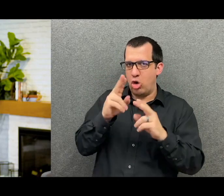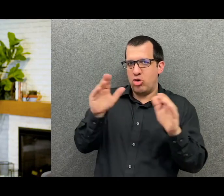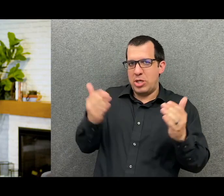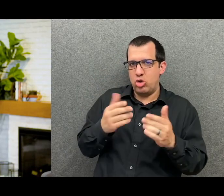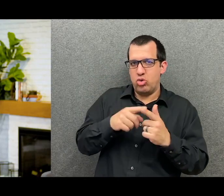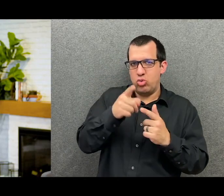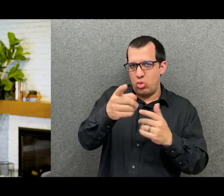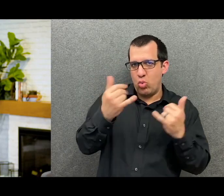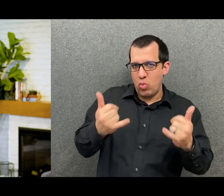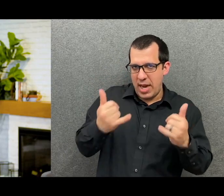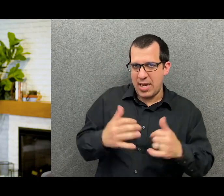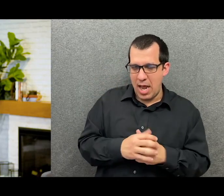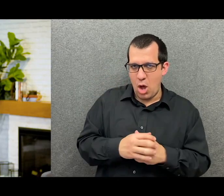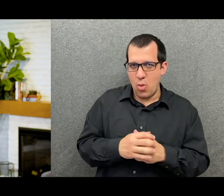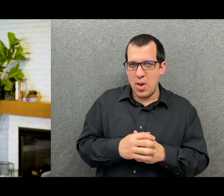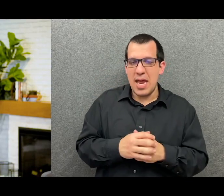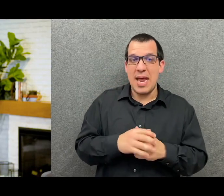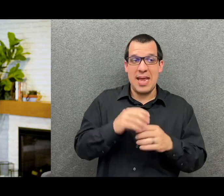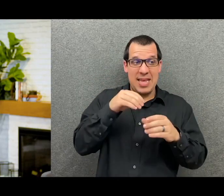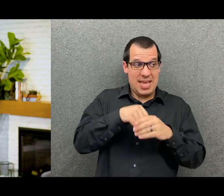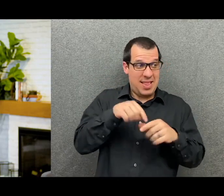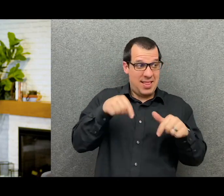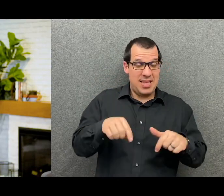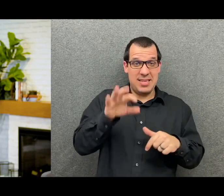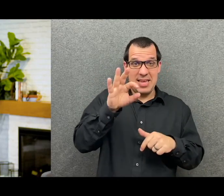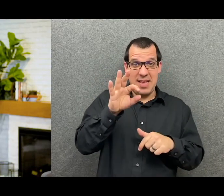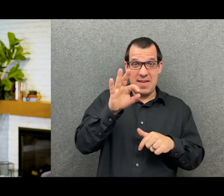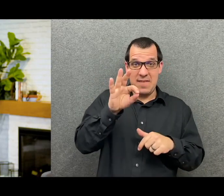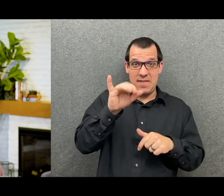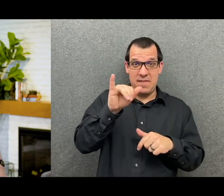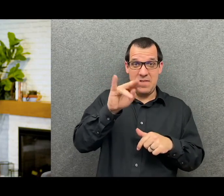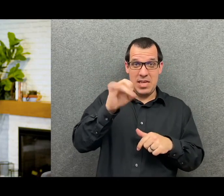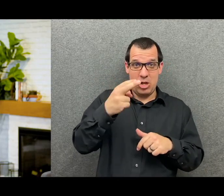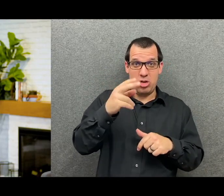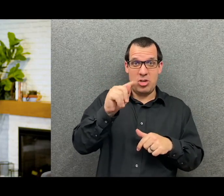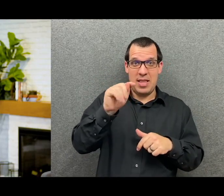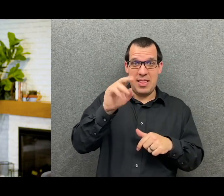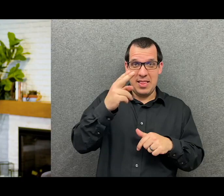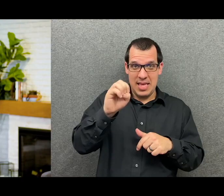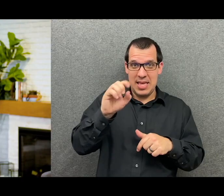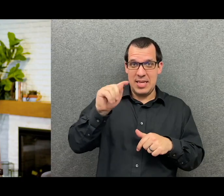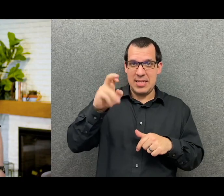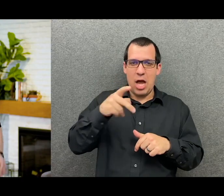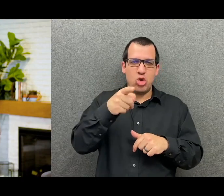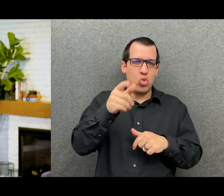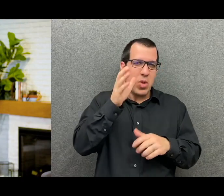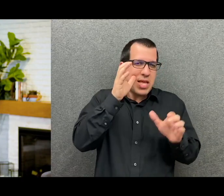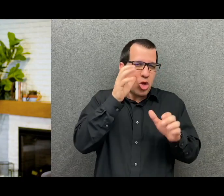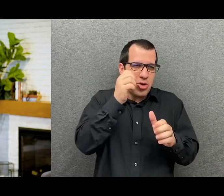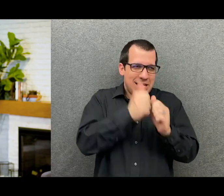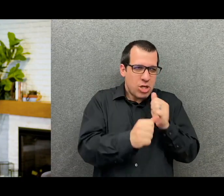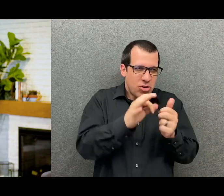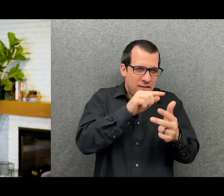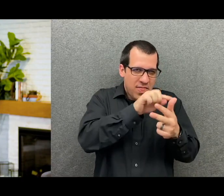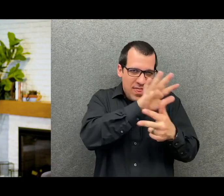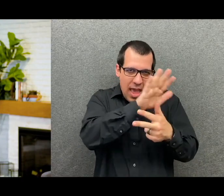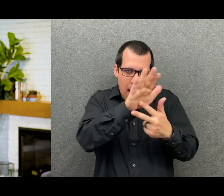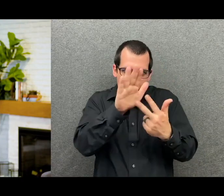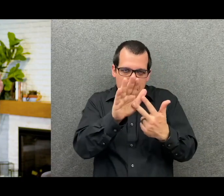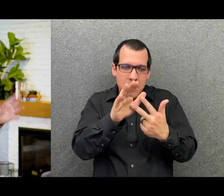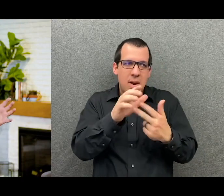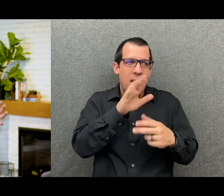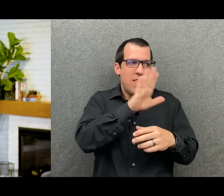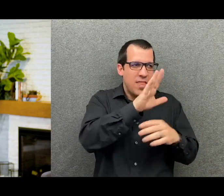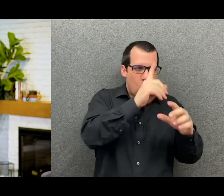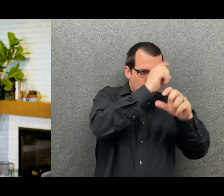honor to introduce them to you right now, that in finishing the tasks, you're going to get to hear from each of them